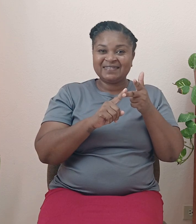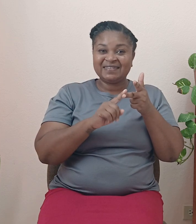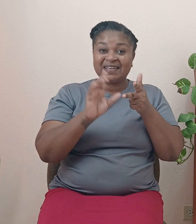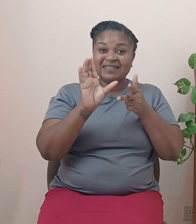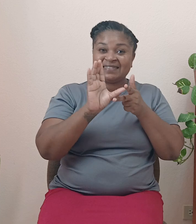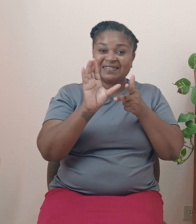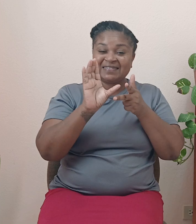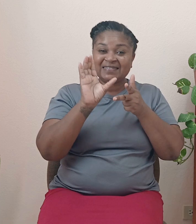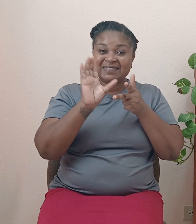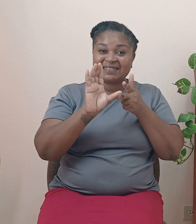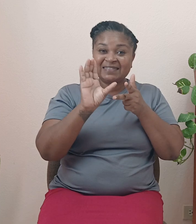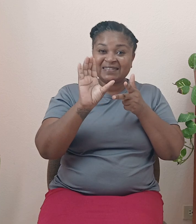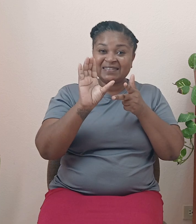C. Judah.